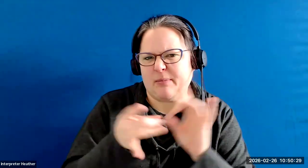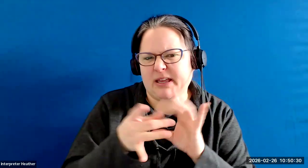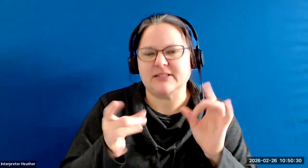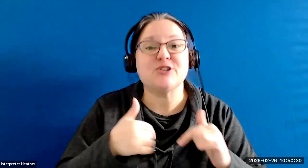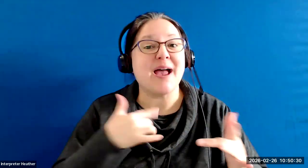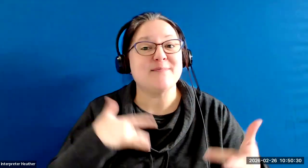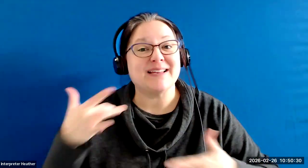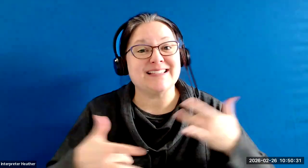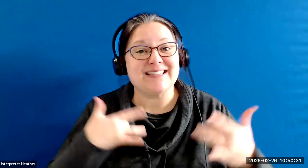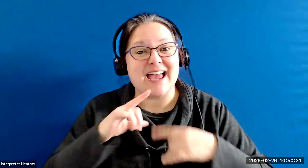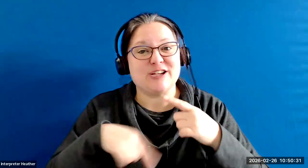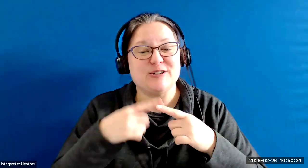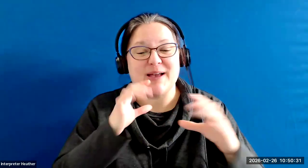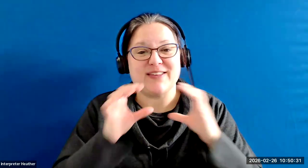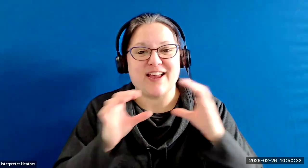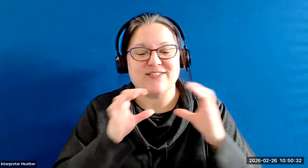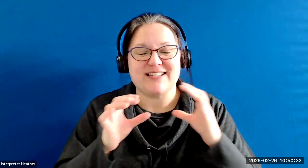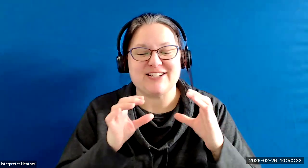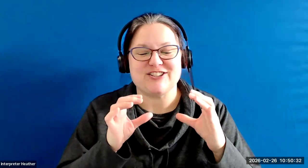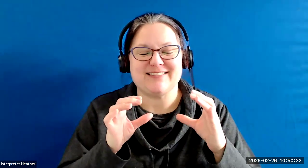the conversation. It's caused me to